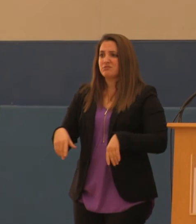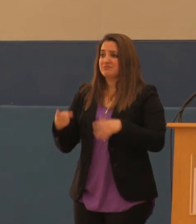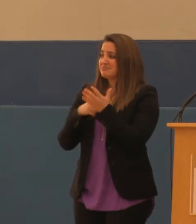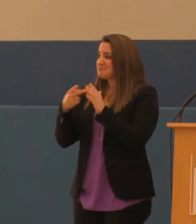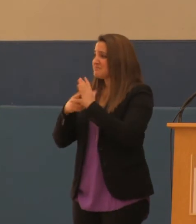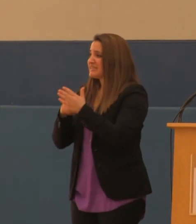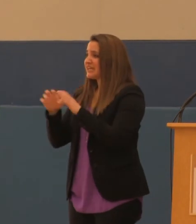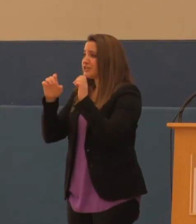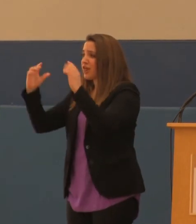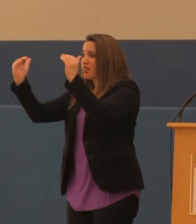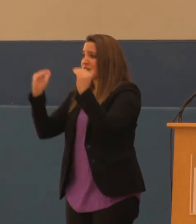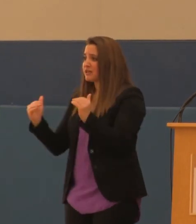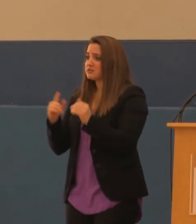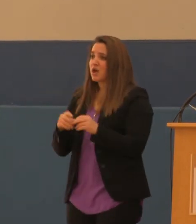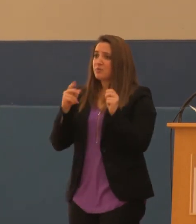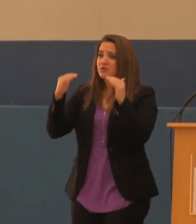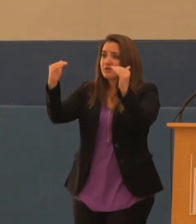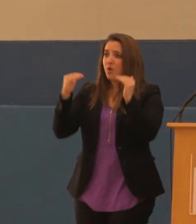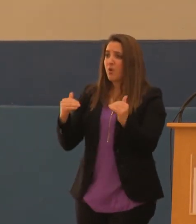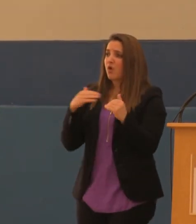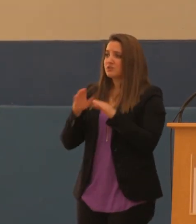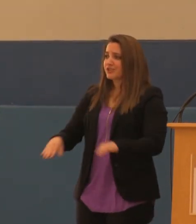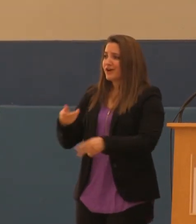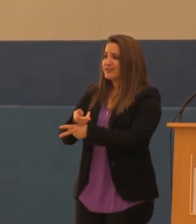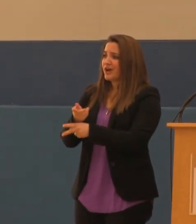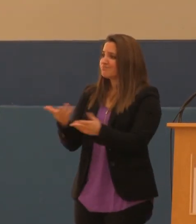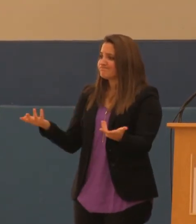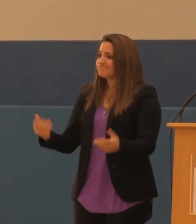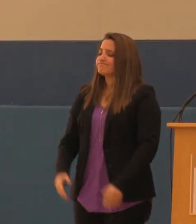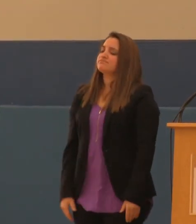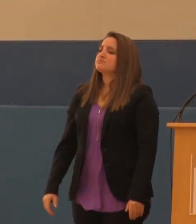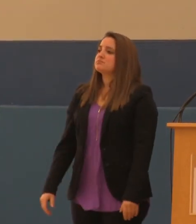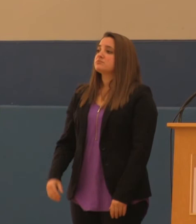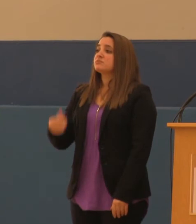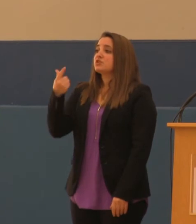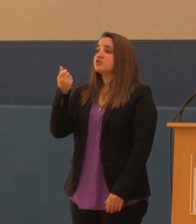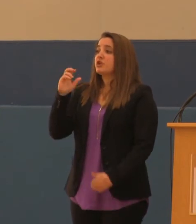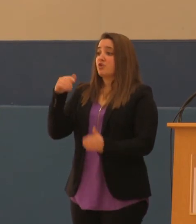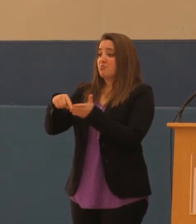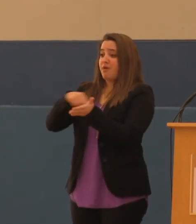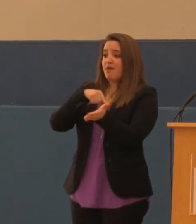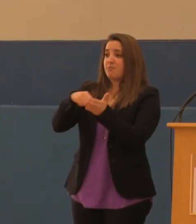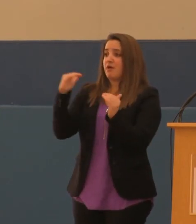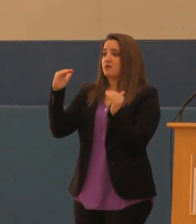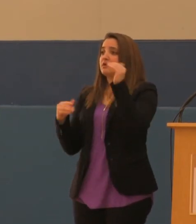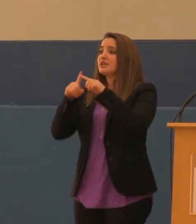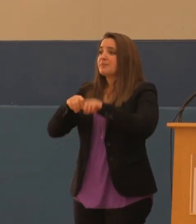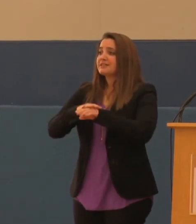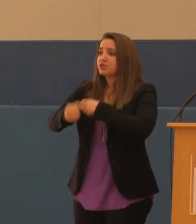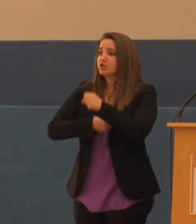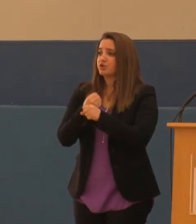education, opportunity, or childbearing. The gender pay gap may differ by year, location, and